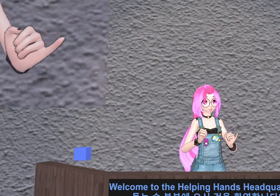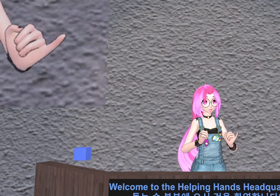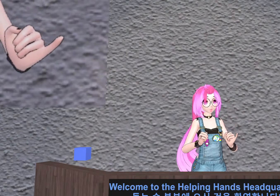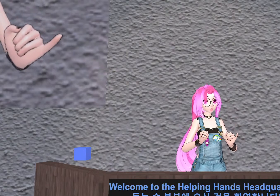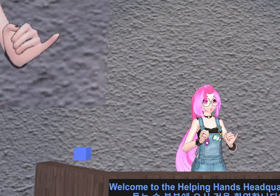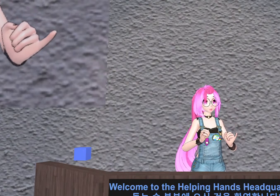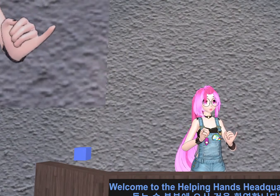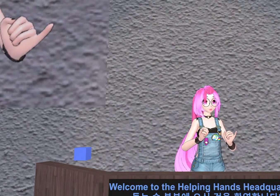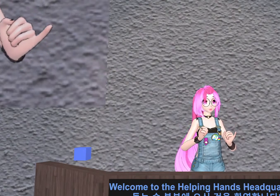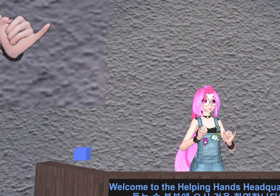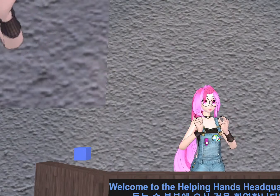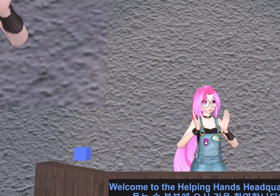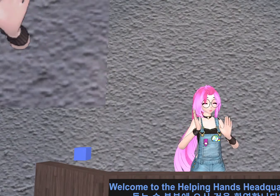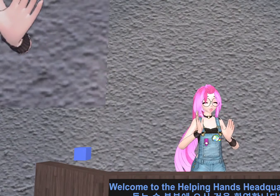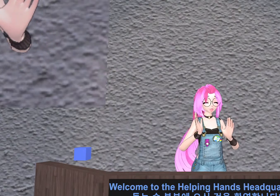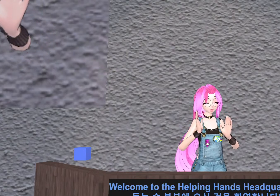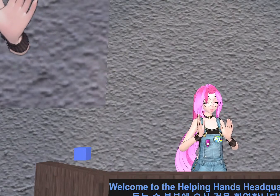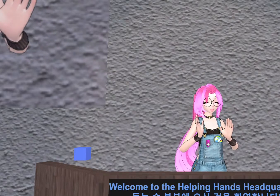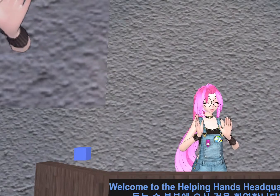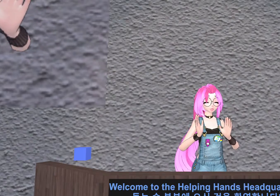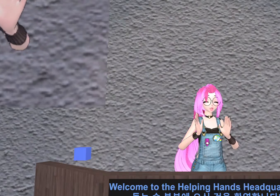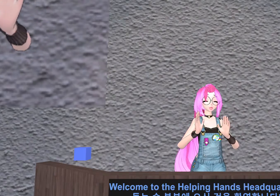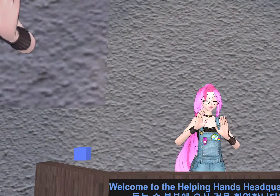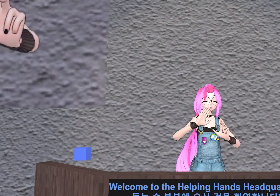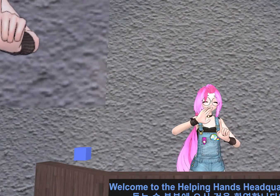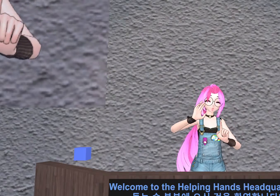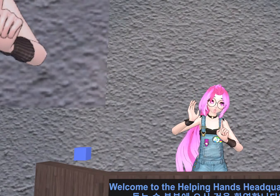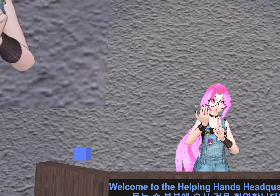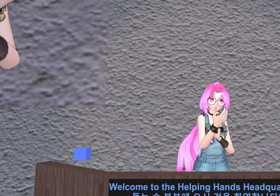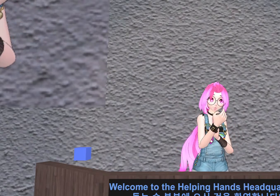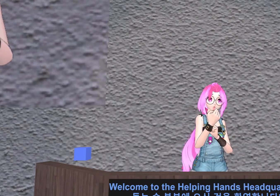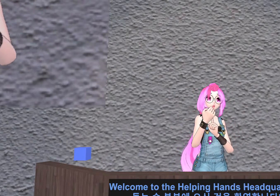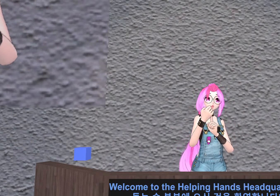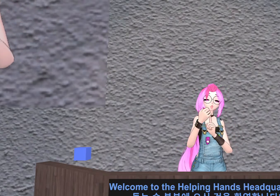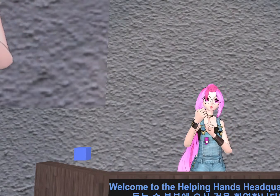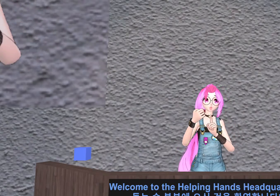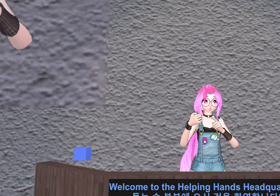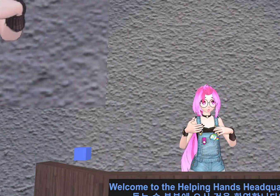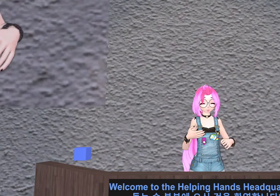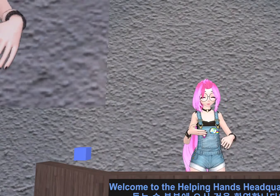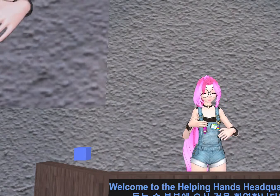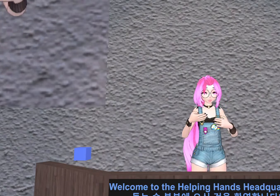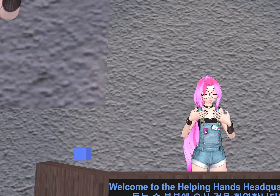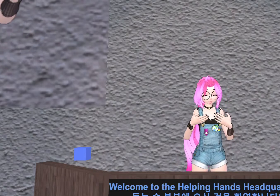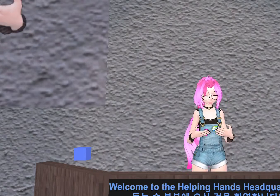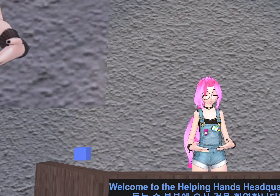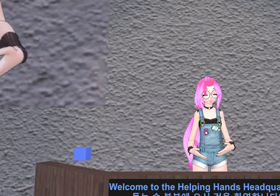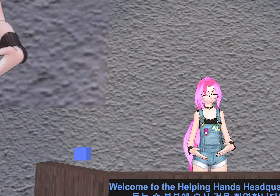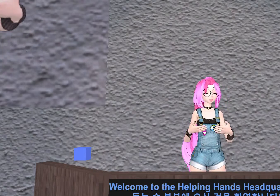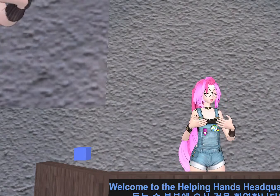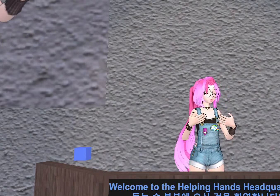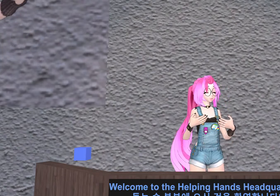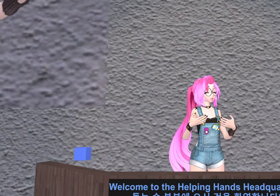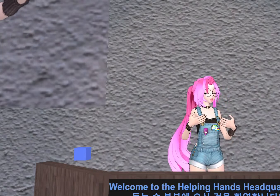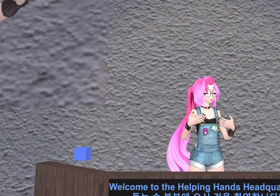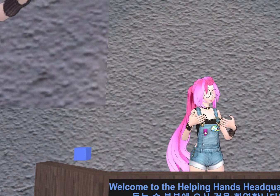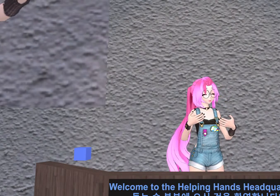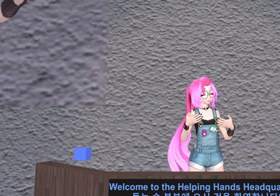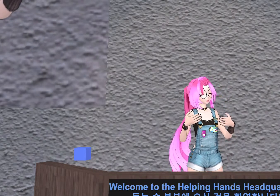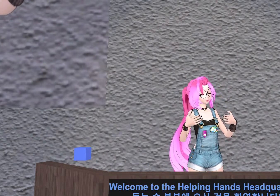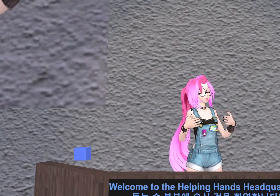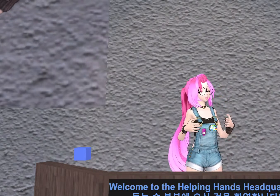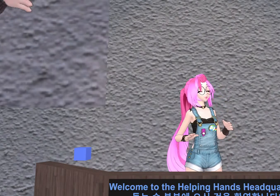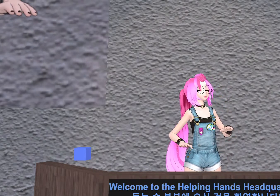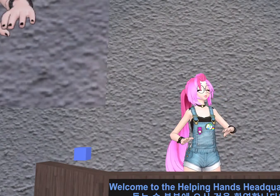the individual. Like you are describing what embodies them. You're gonna be using this